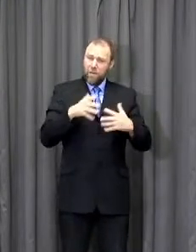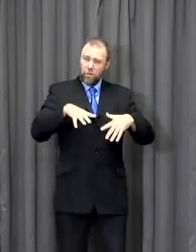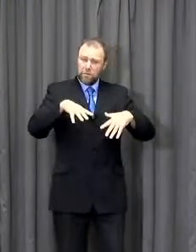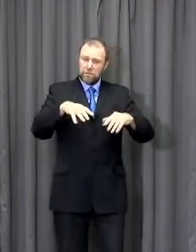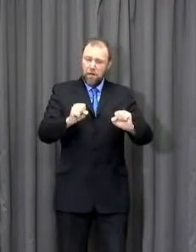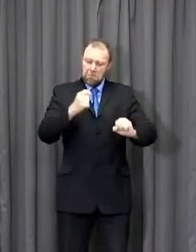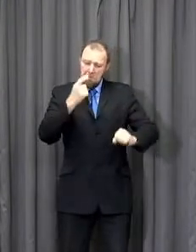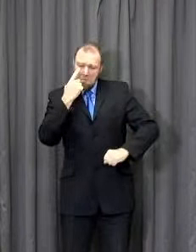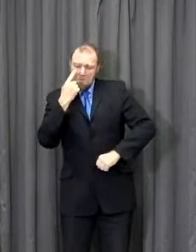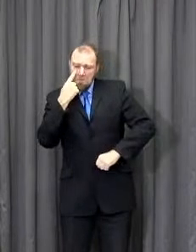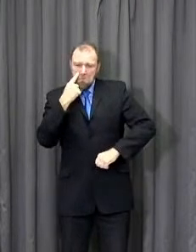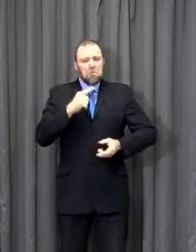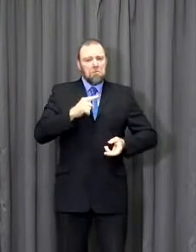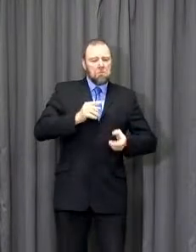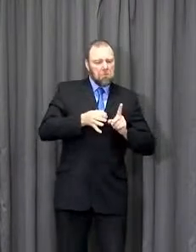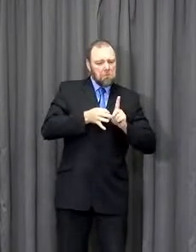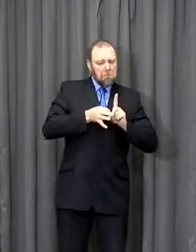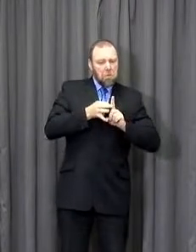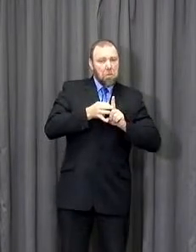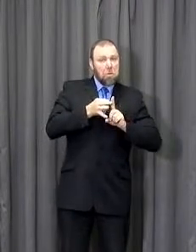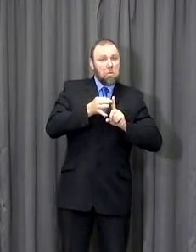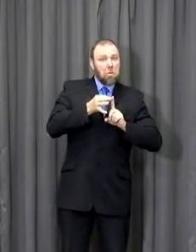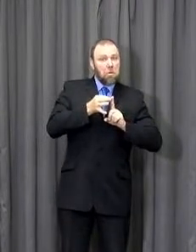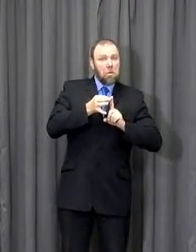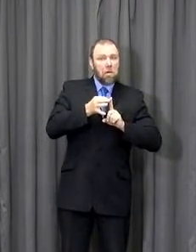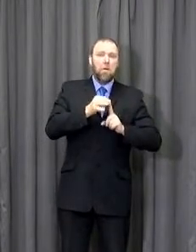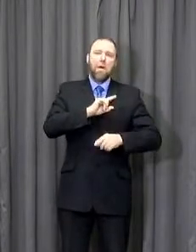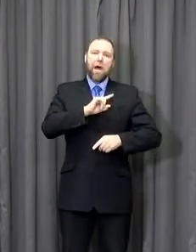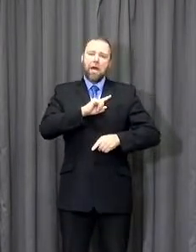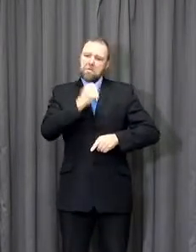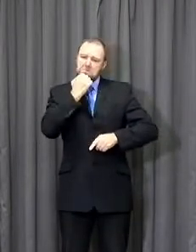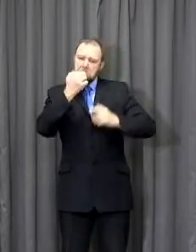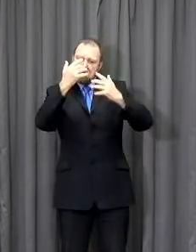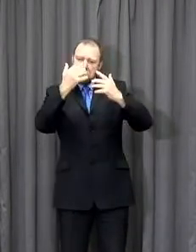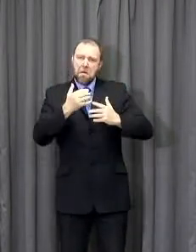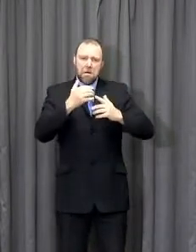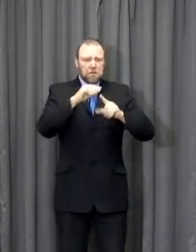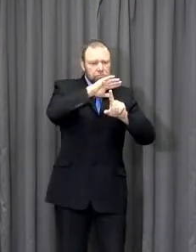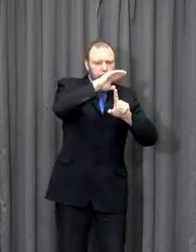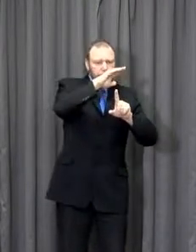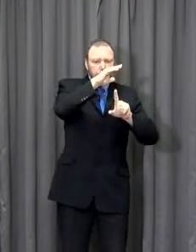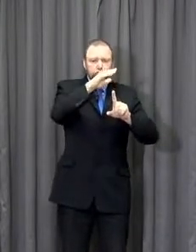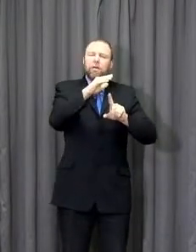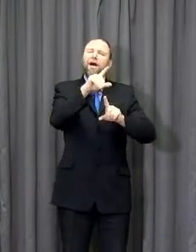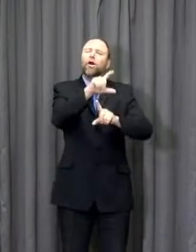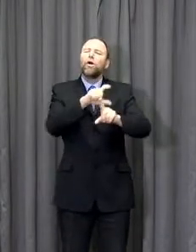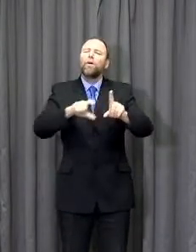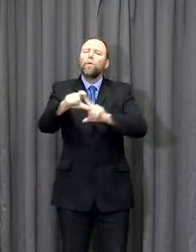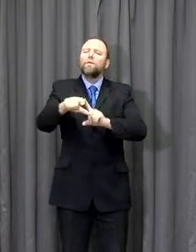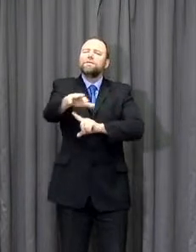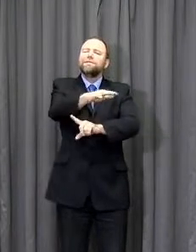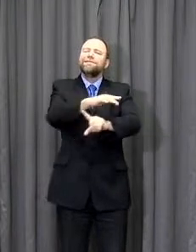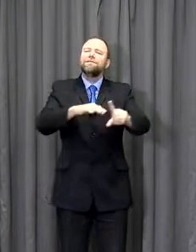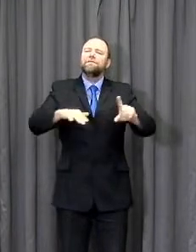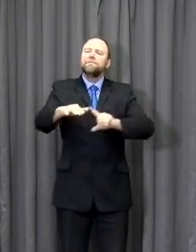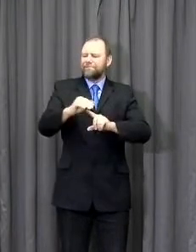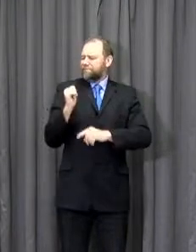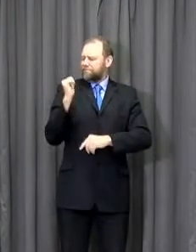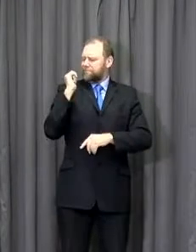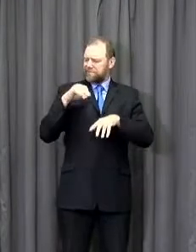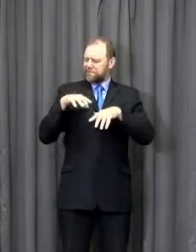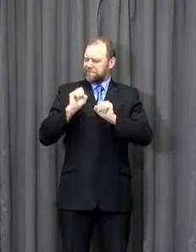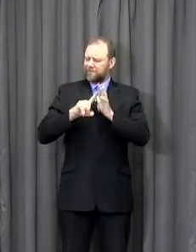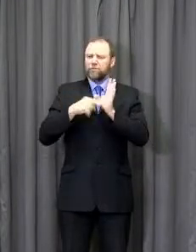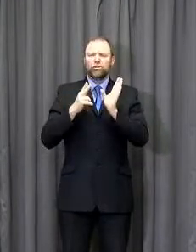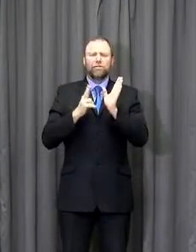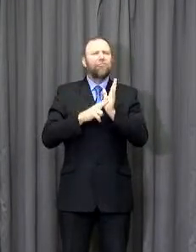improvement in community transmission of coronavirus, and that's a continuing trend which we've seen really since the start of January, about the 8th